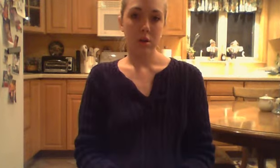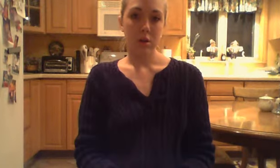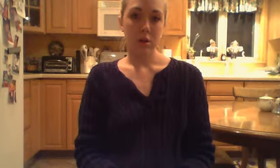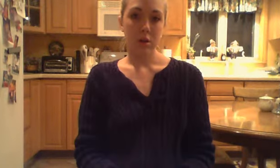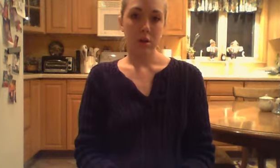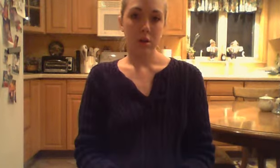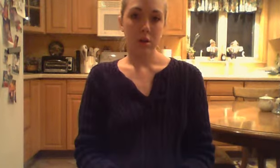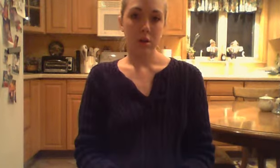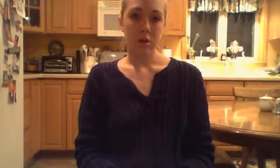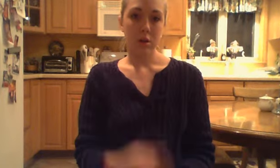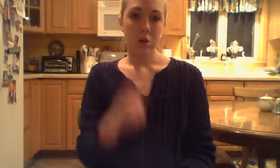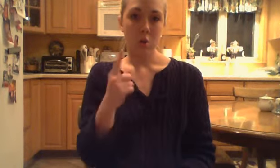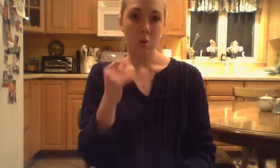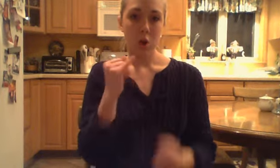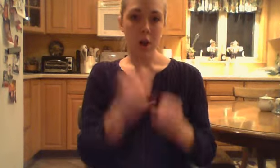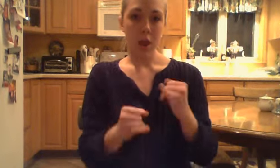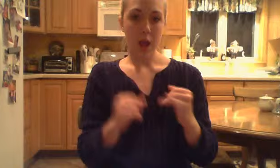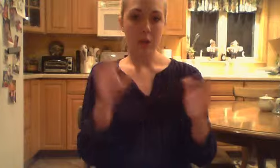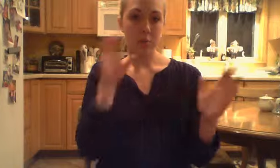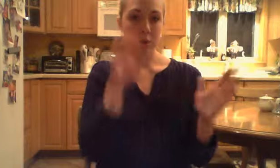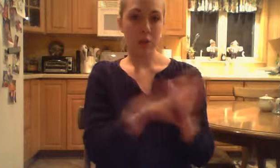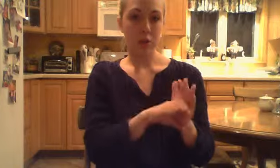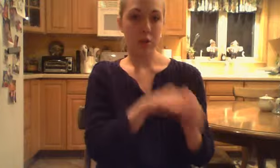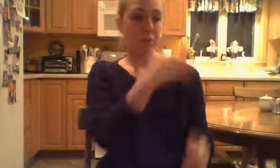One last picture of her. This is called white trumpet flower.